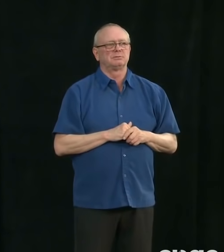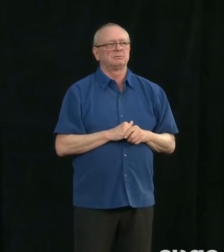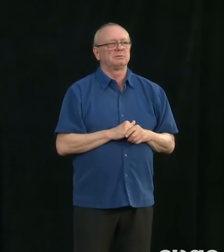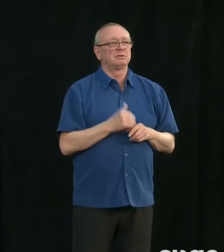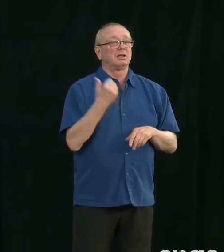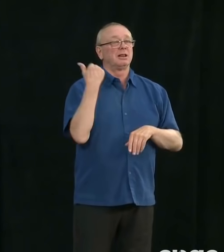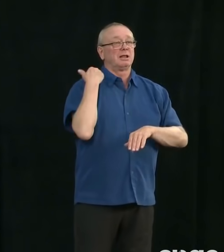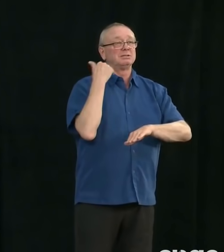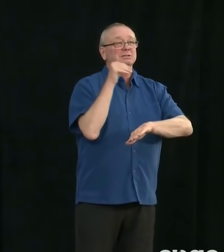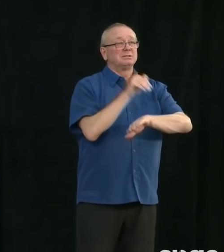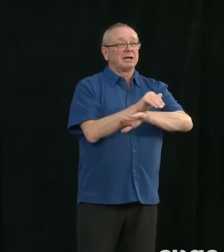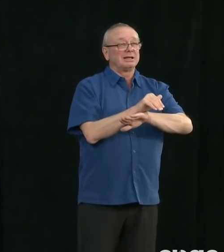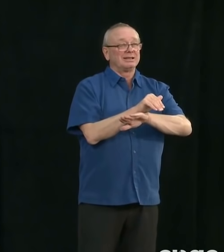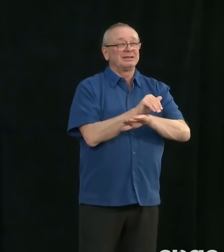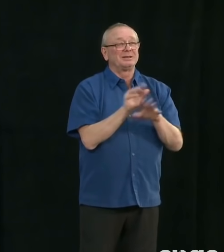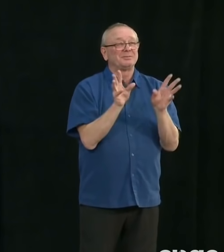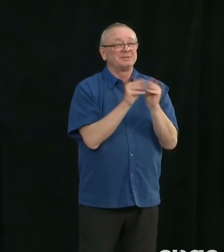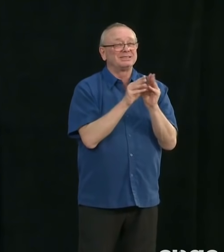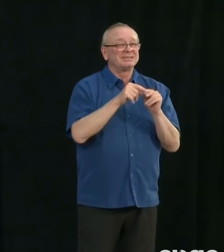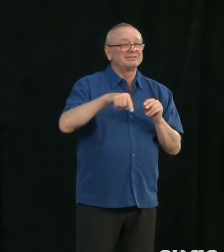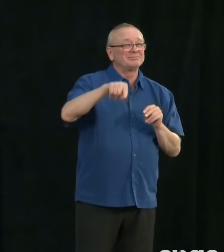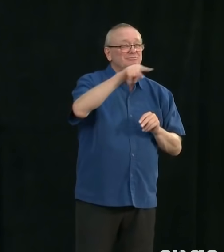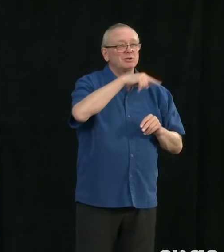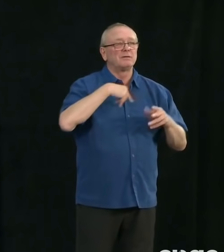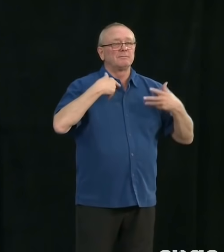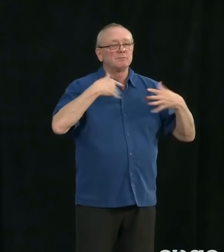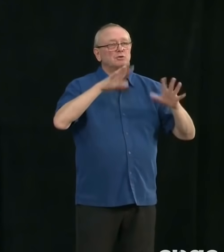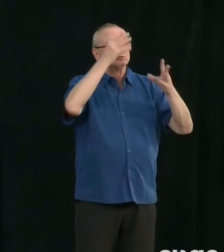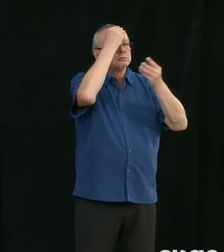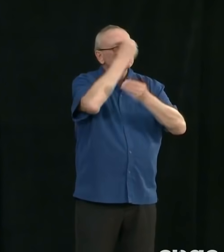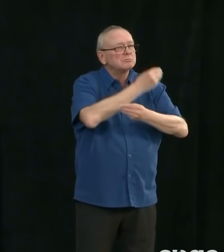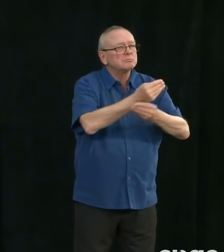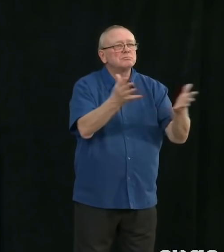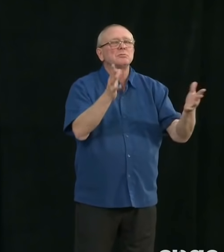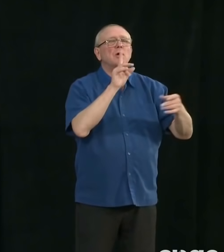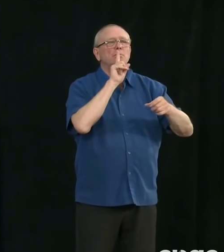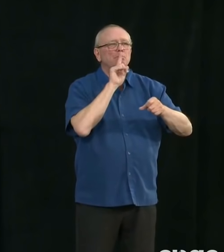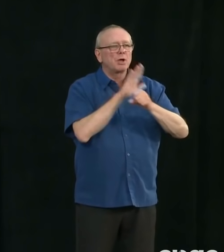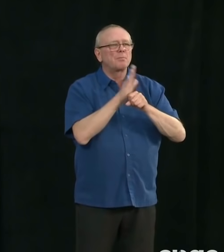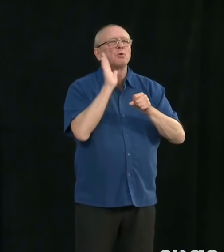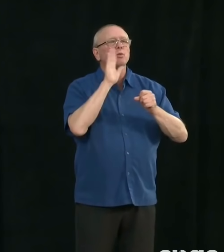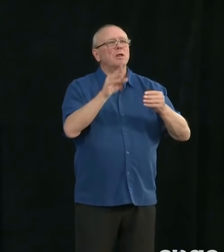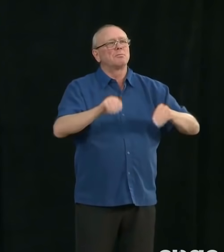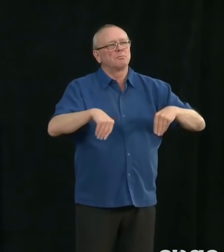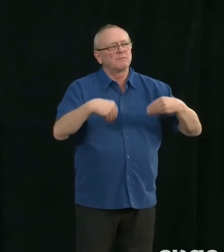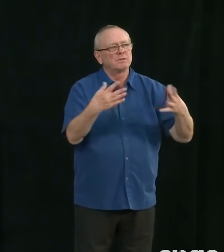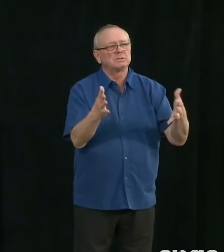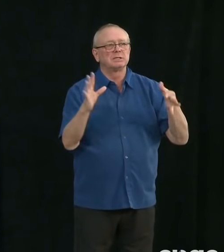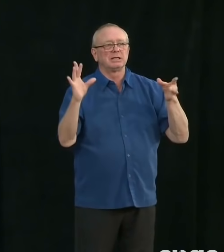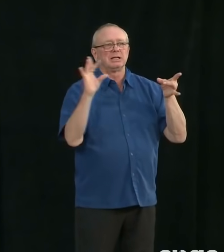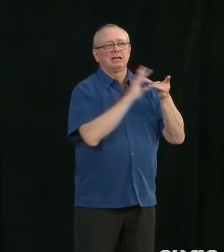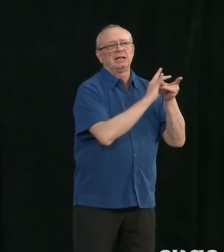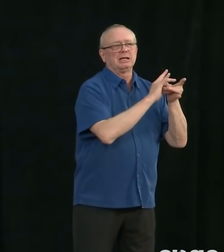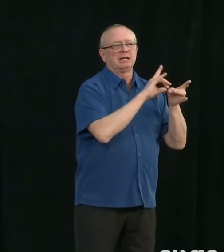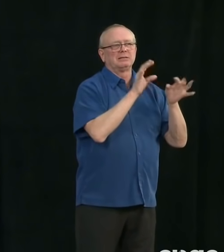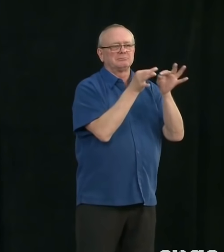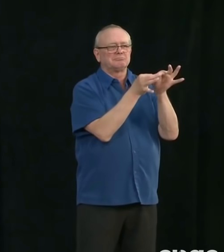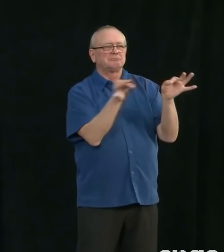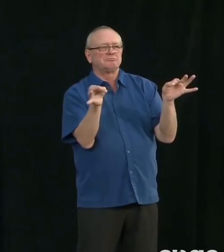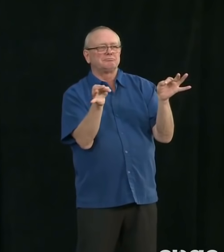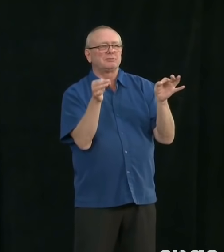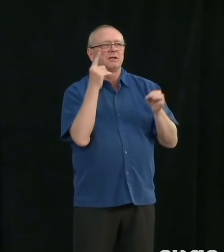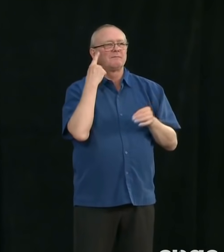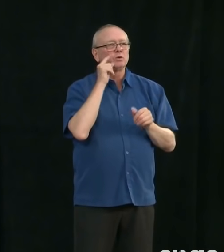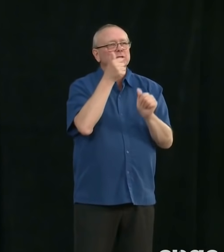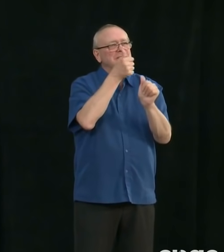night was to provide a link to all chambers of commerce across the province so that all chambers were aware of that guidance, because